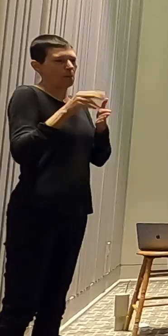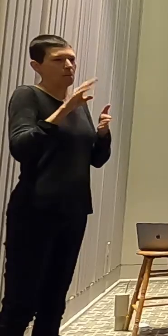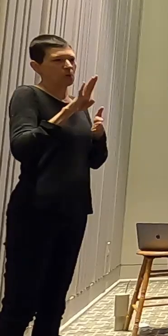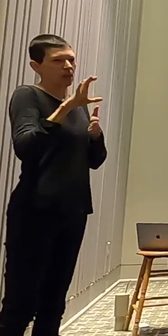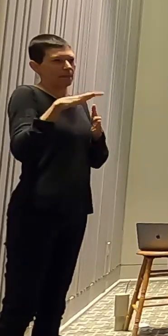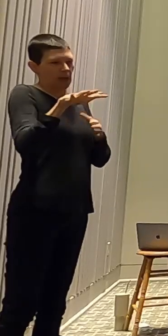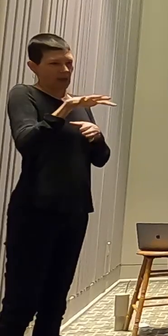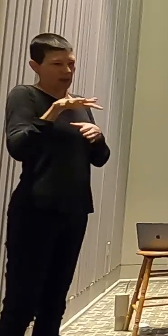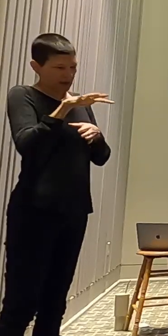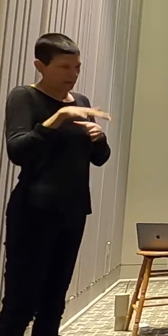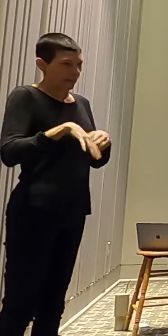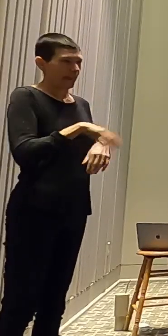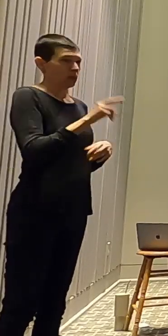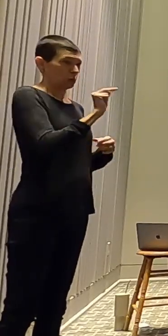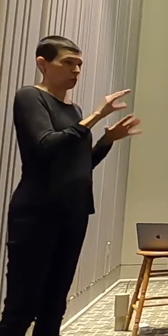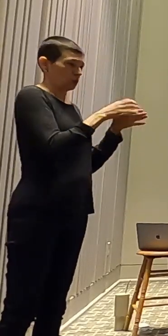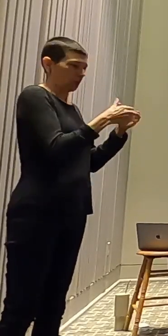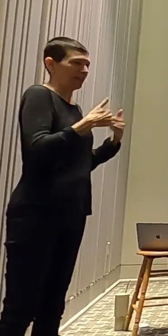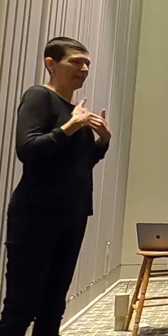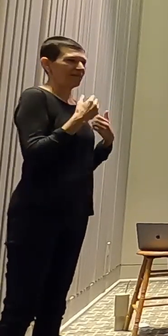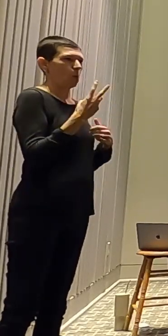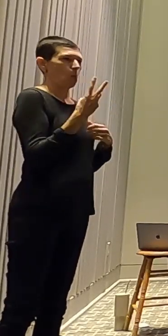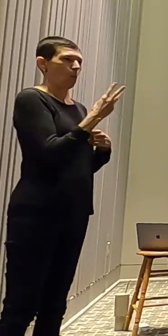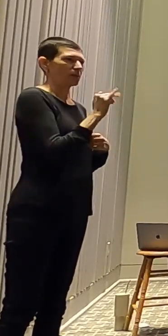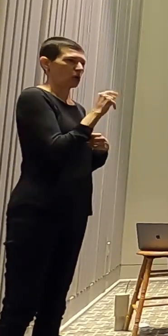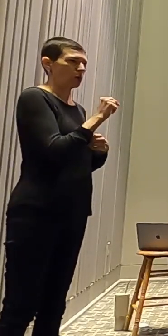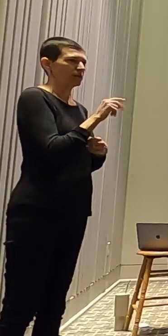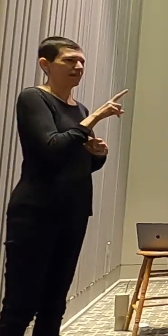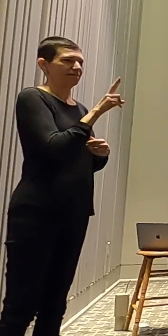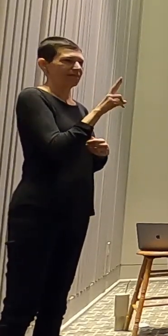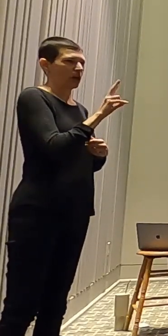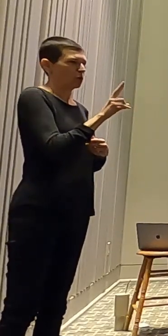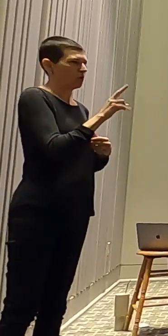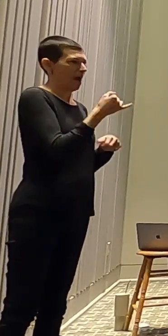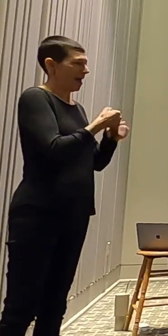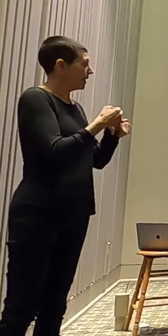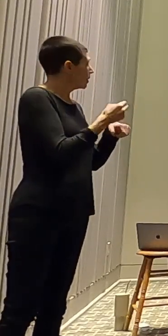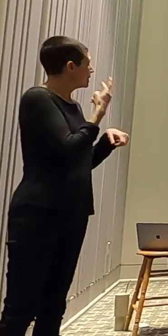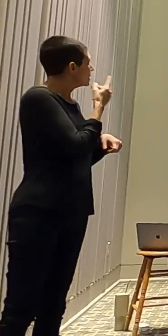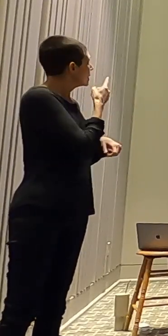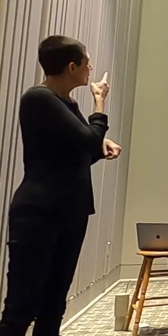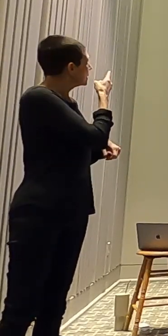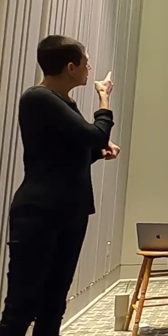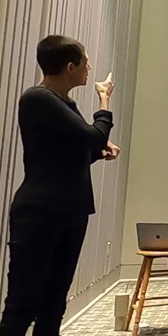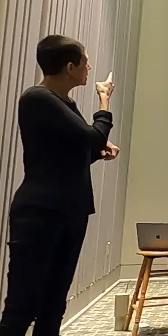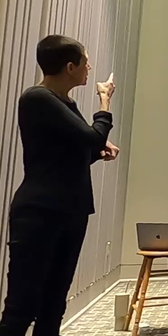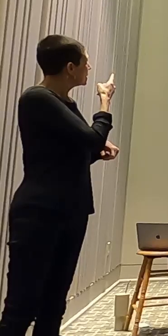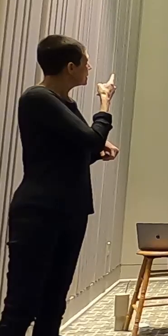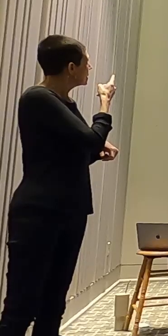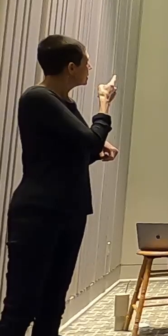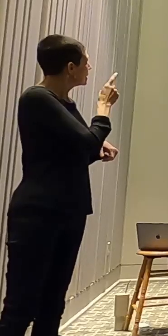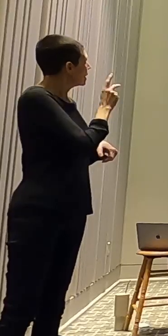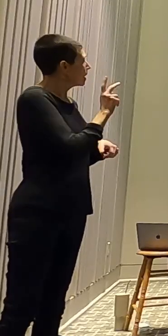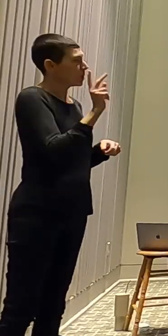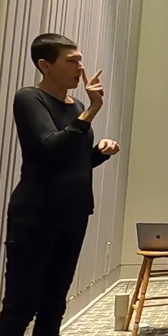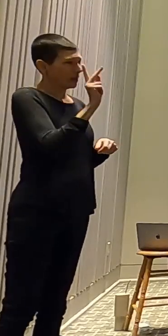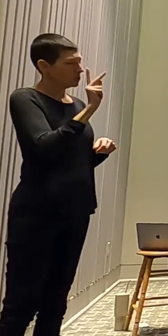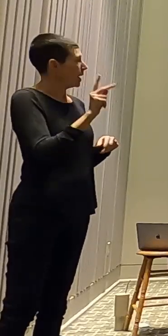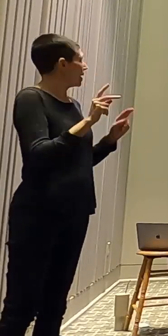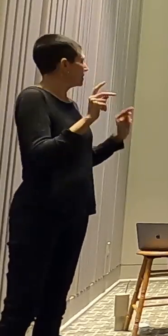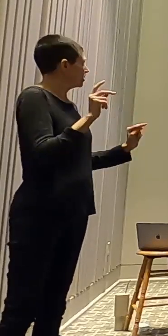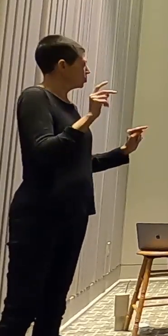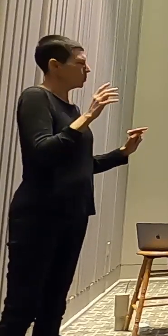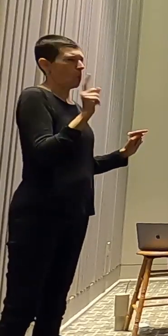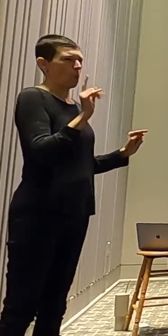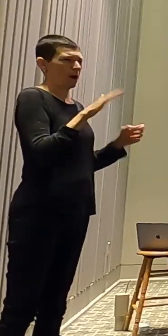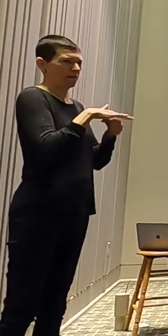Columbia. The Nuu live along the west coast of Vancouver Island. You can see up close up here, you can see the Kwakwaka'wakw and the Nuu, the areas that